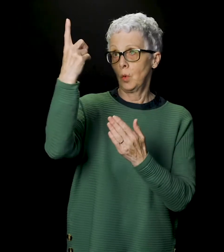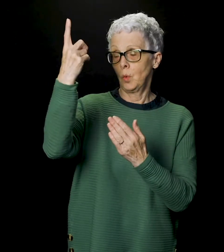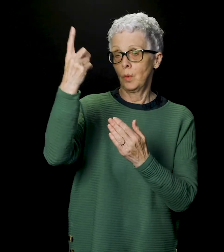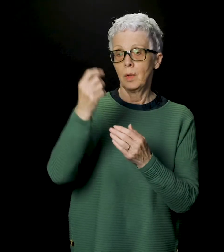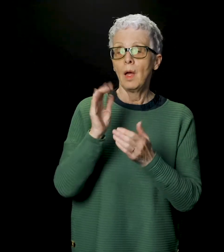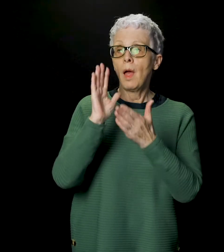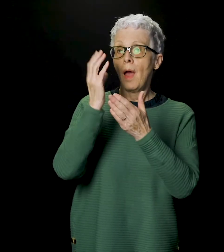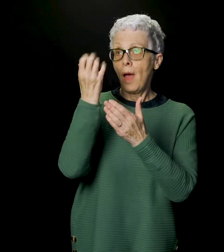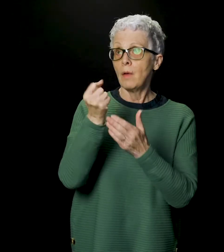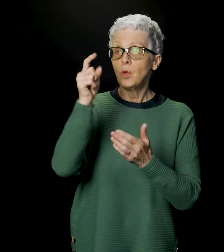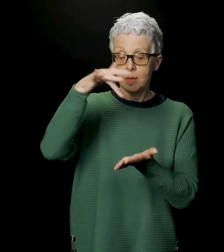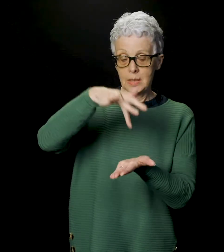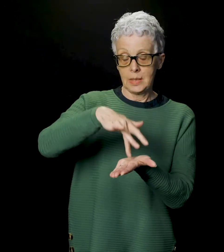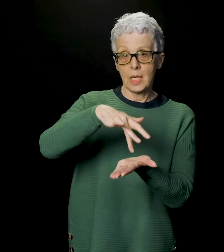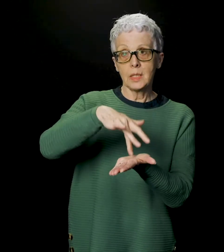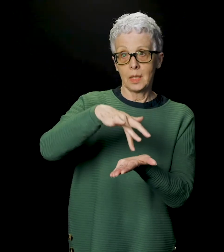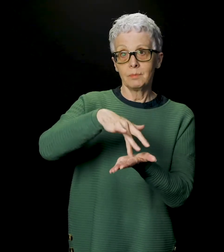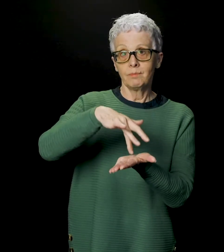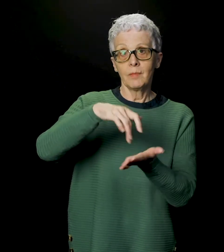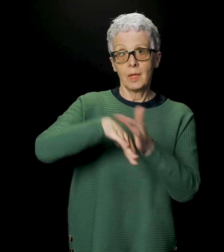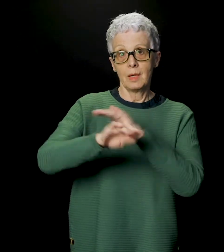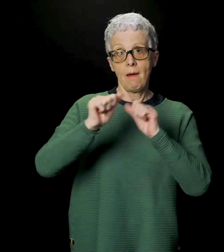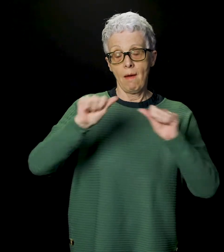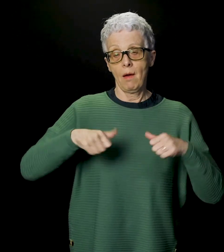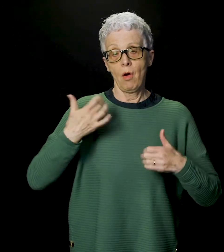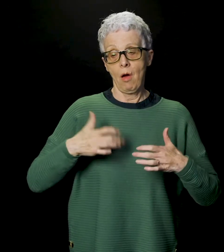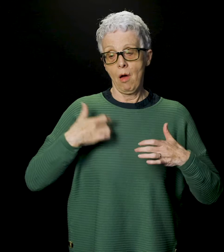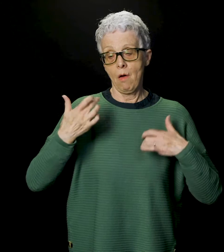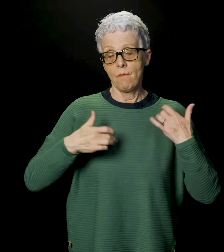We can have you at the center, Lord, and that makes everything better.